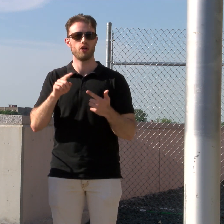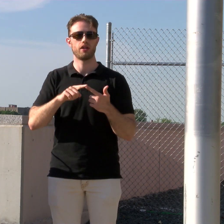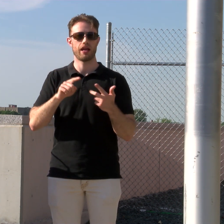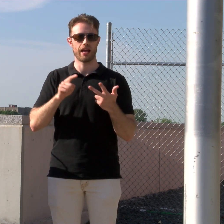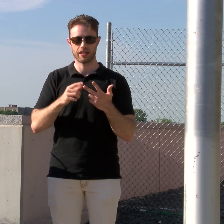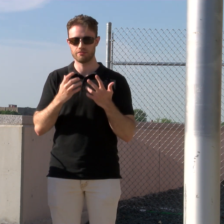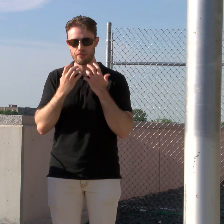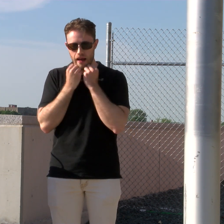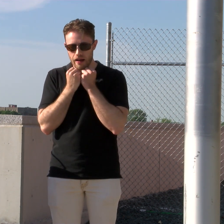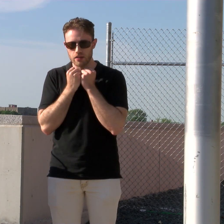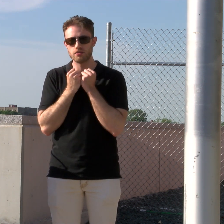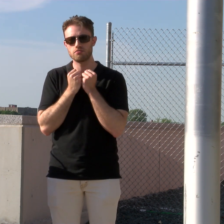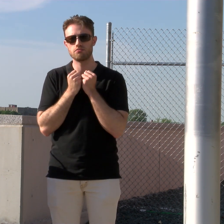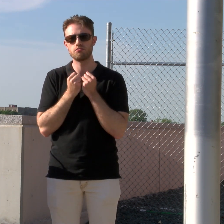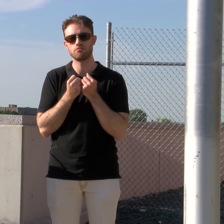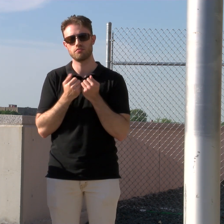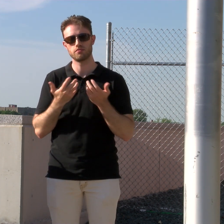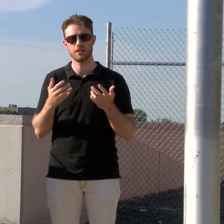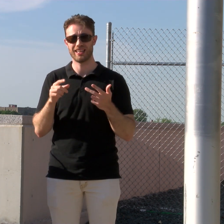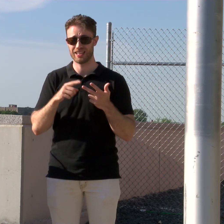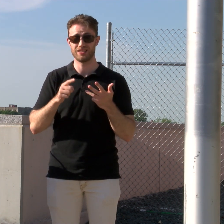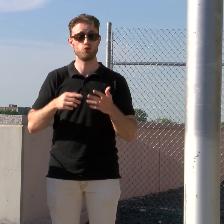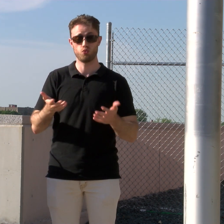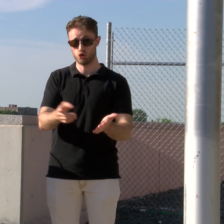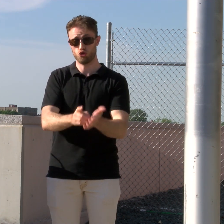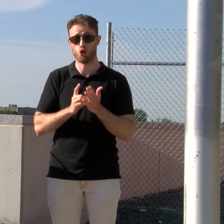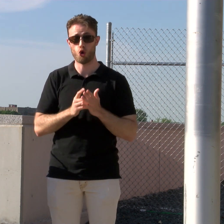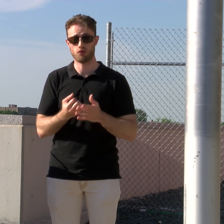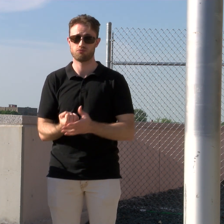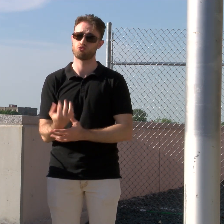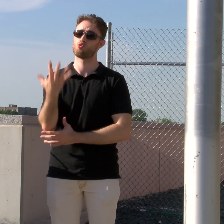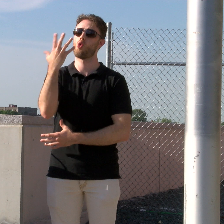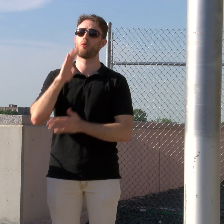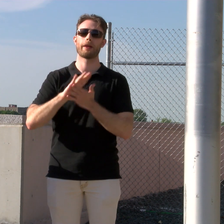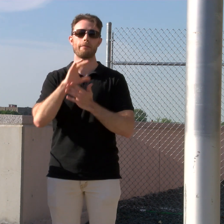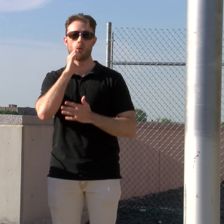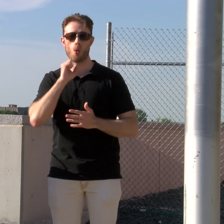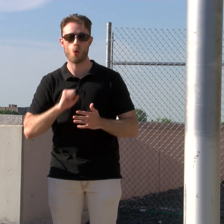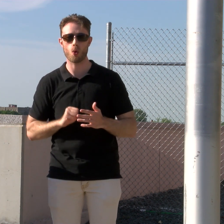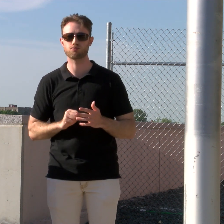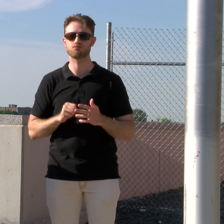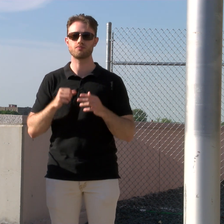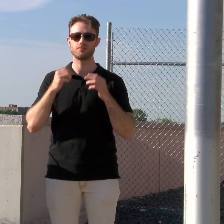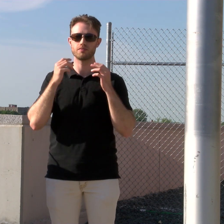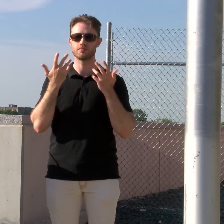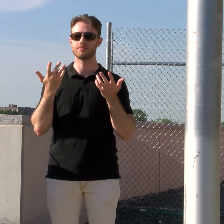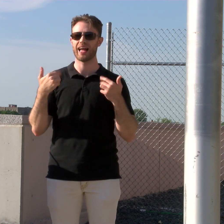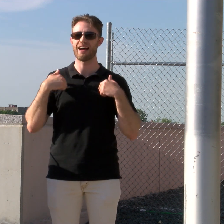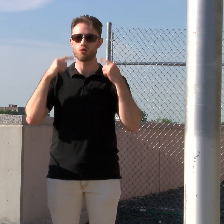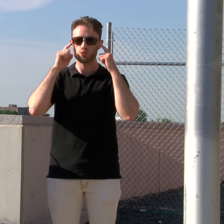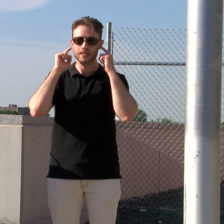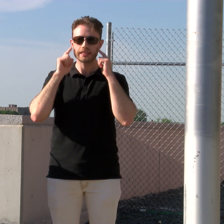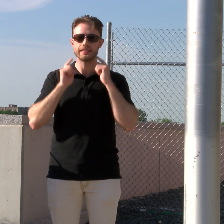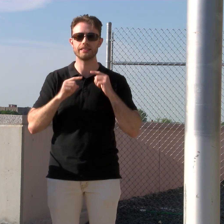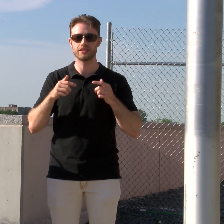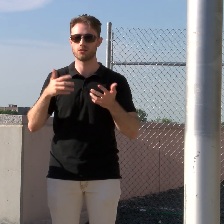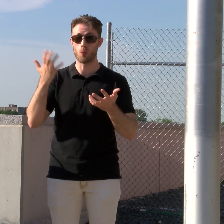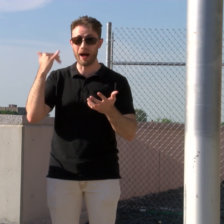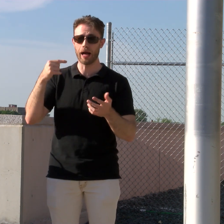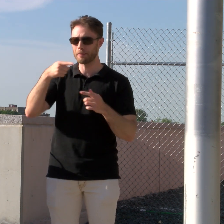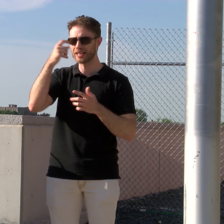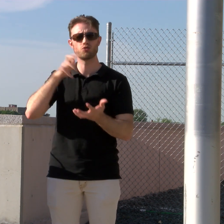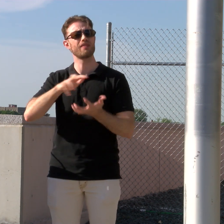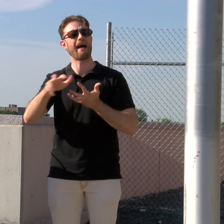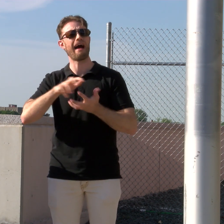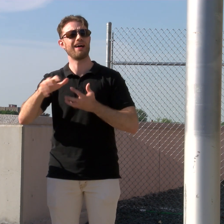much tenderness. You deserve to grow old. To get crinkles around your eyes from laughing until you cry. You deserve